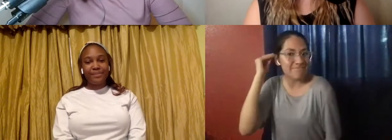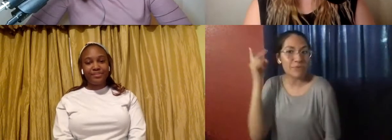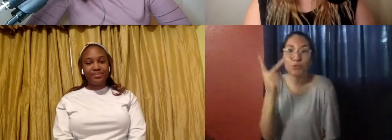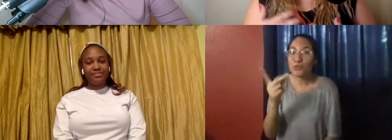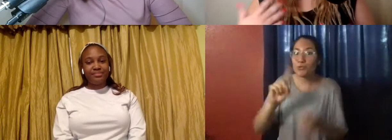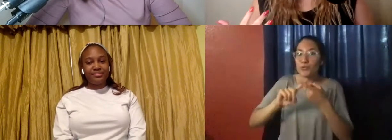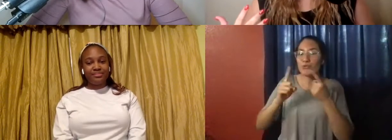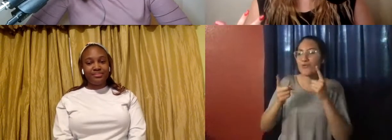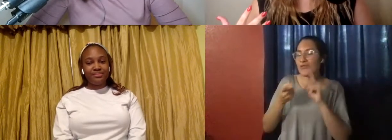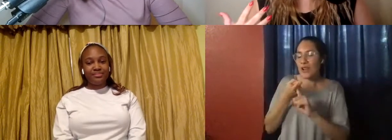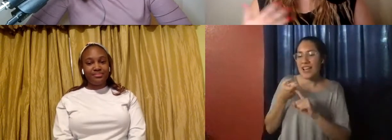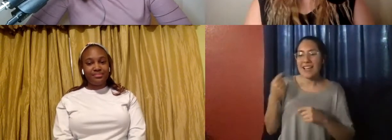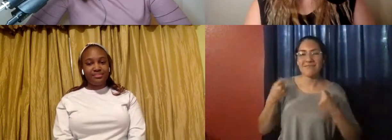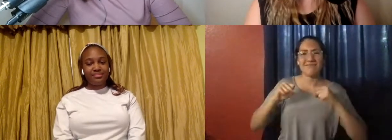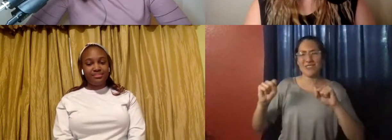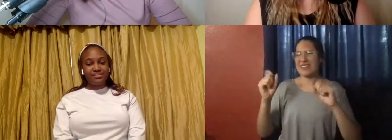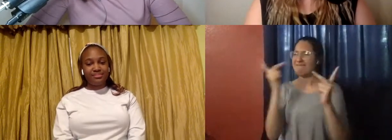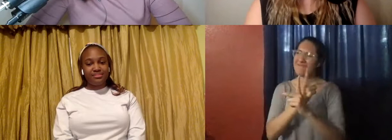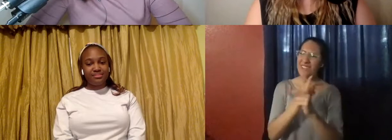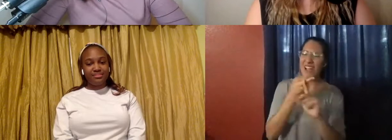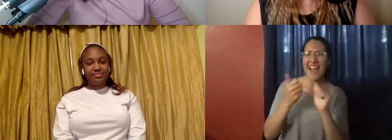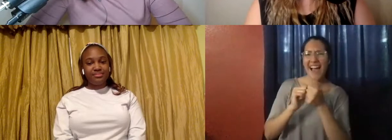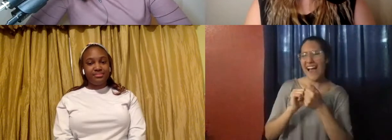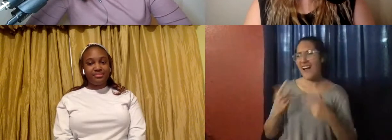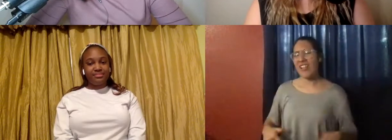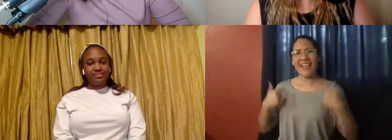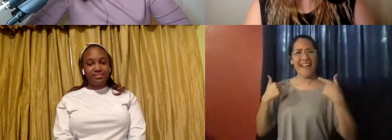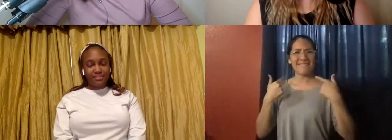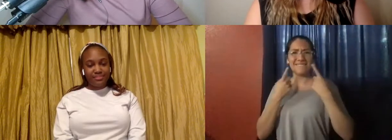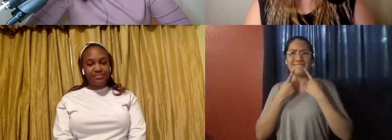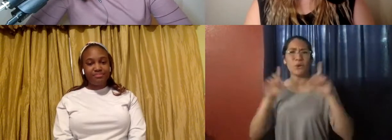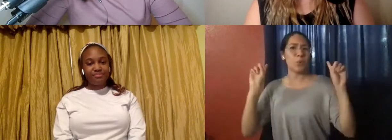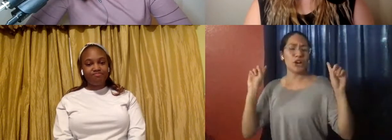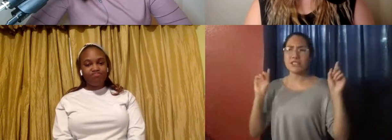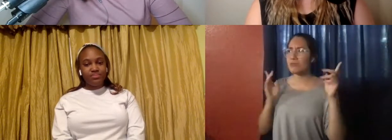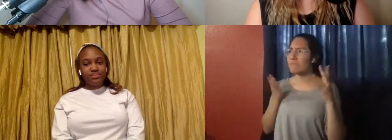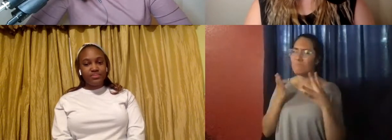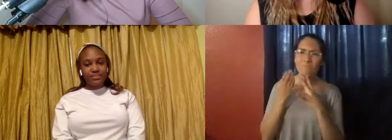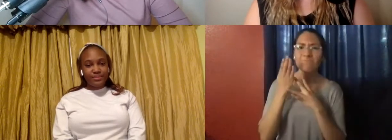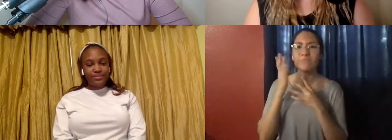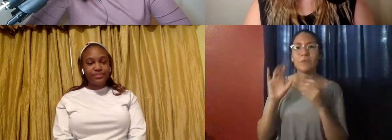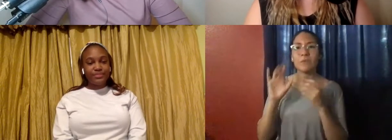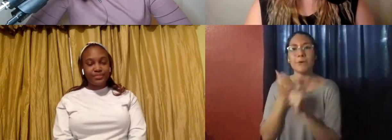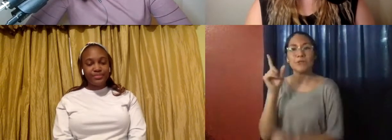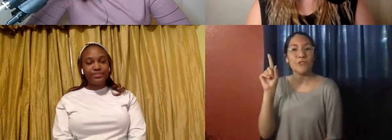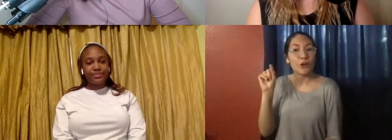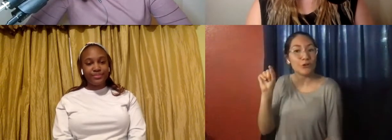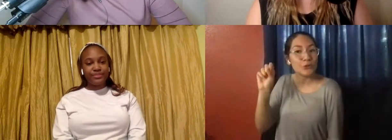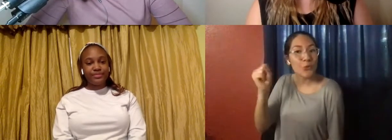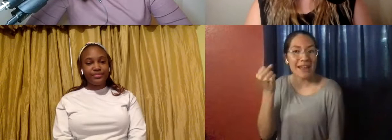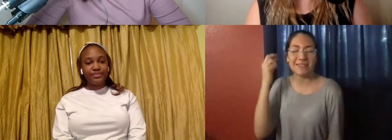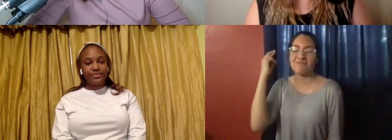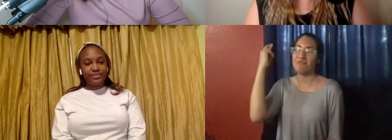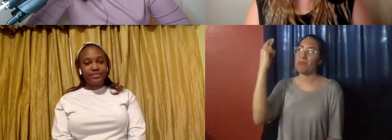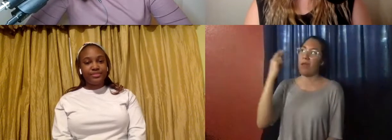out how life works, you know, getting through most of our 20s and realizing that there is